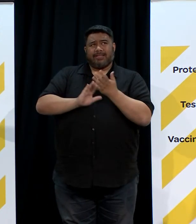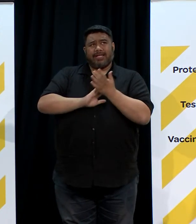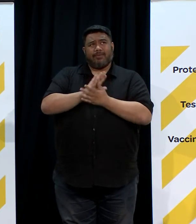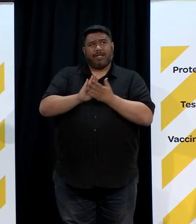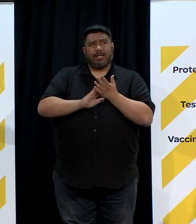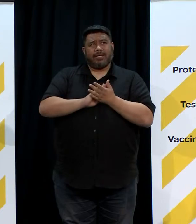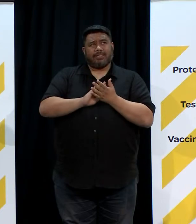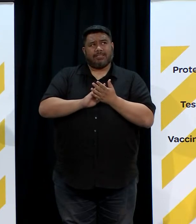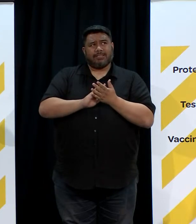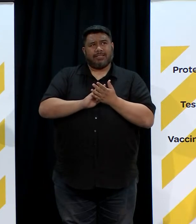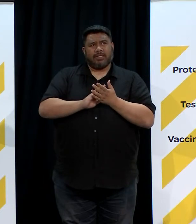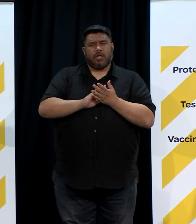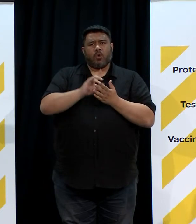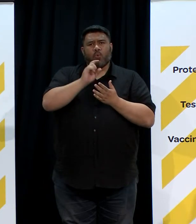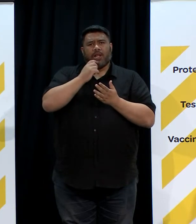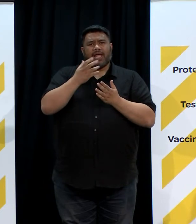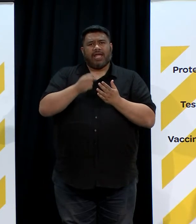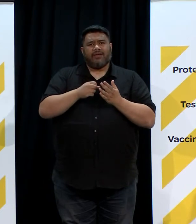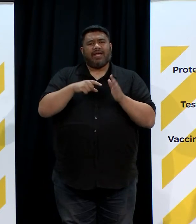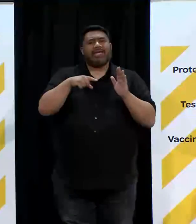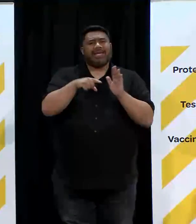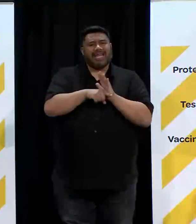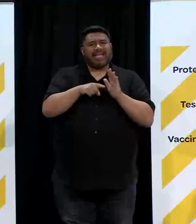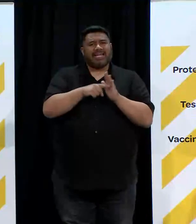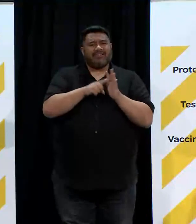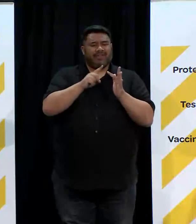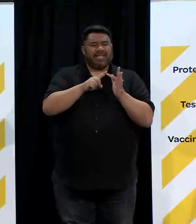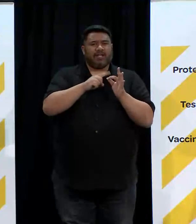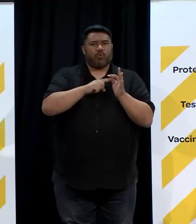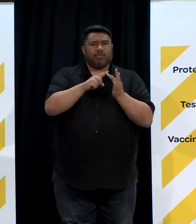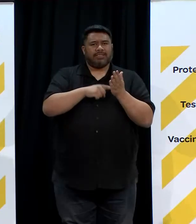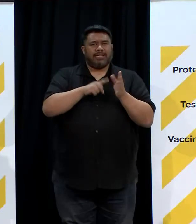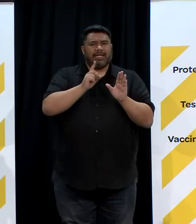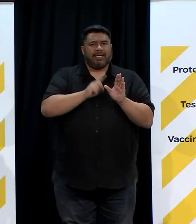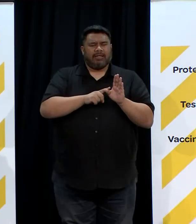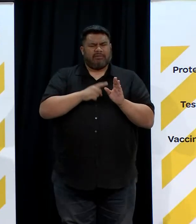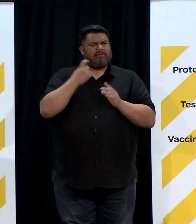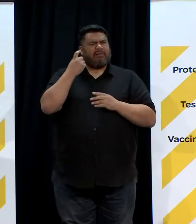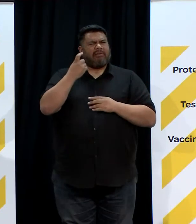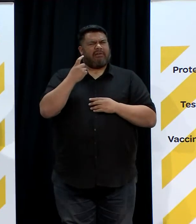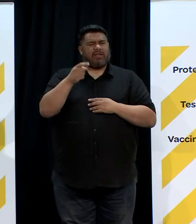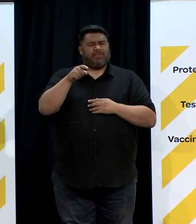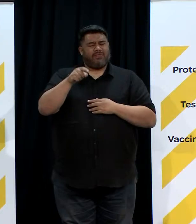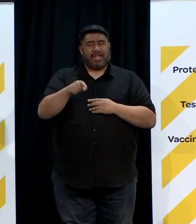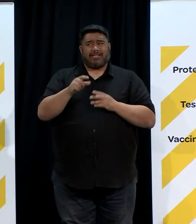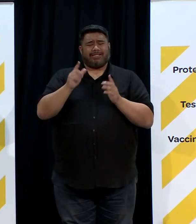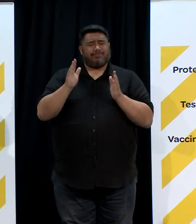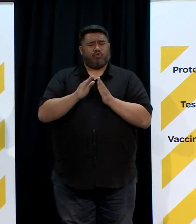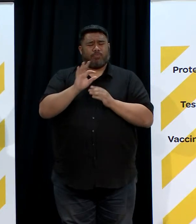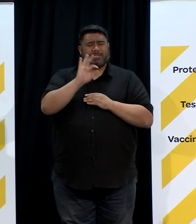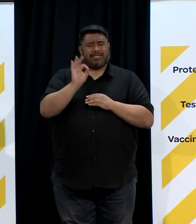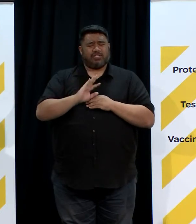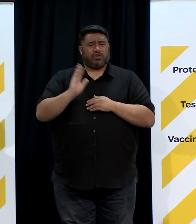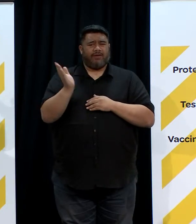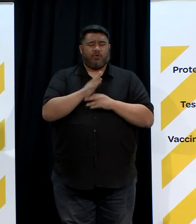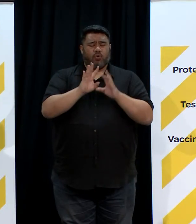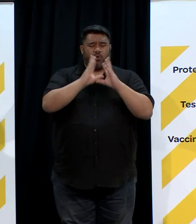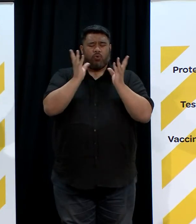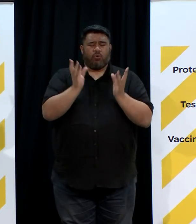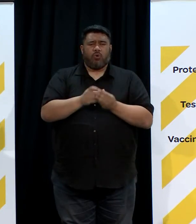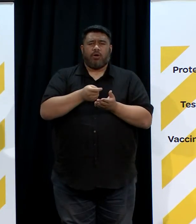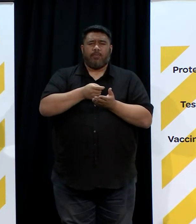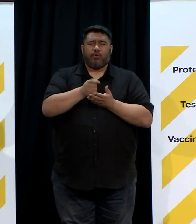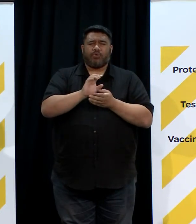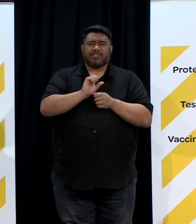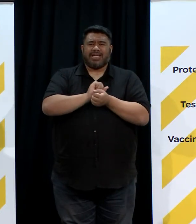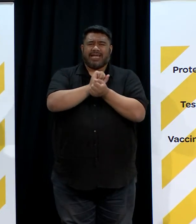equity. That's actually a really small portion of all the mortgage lending. So I'm just wondering if you are comfortable with the way the Reserve